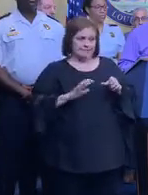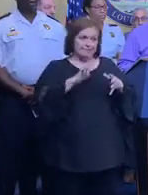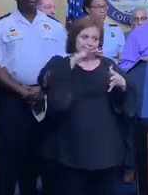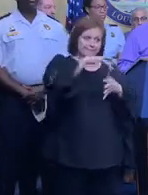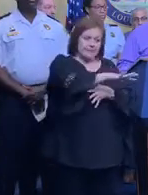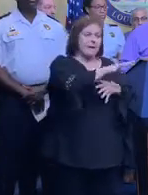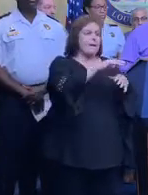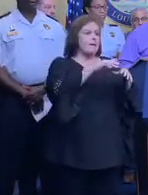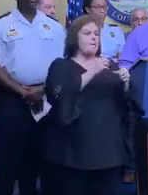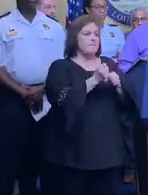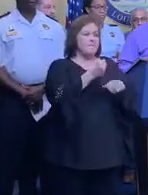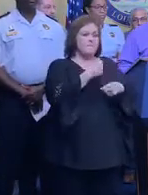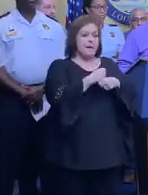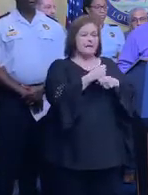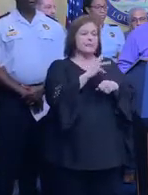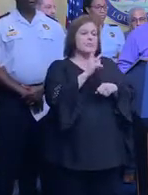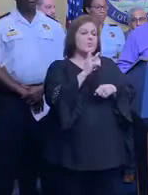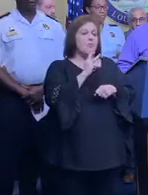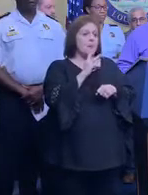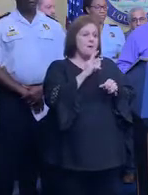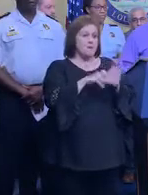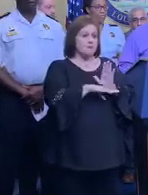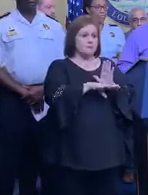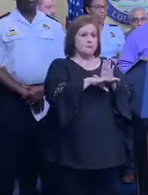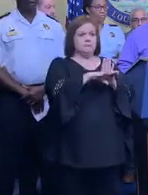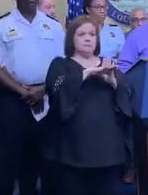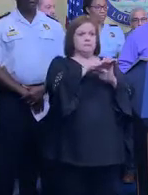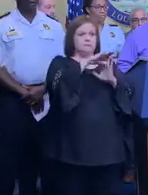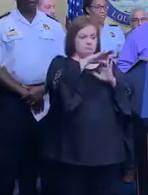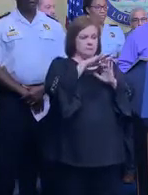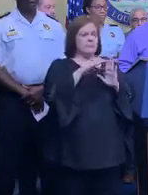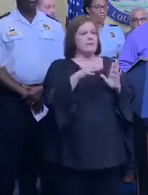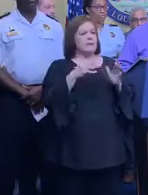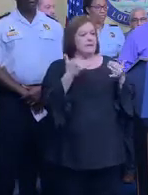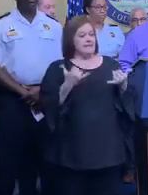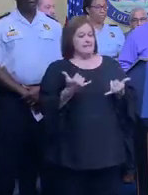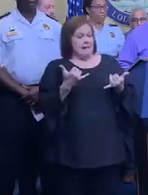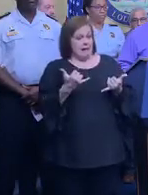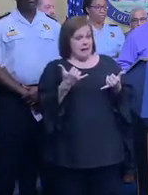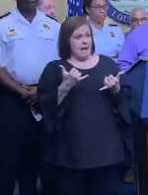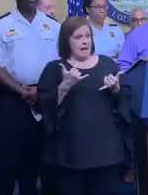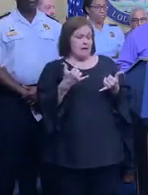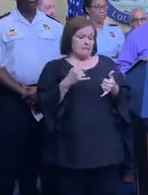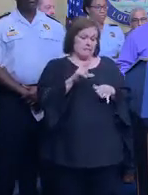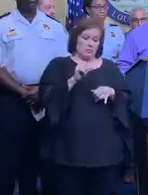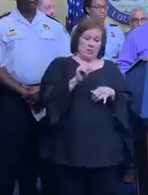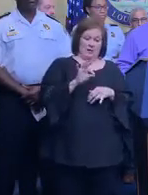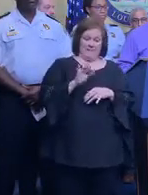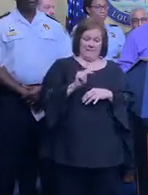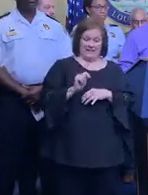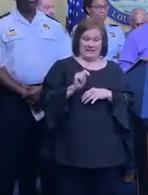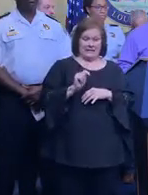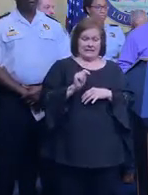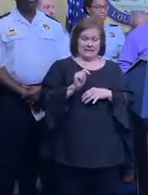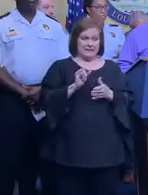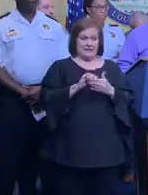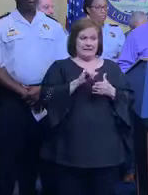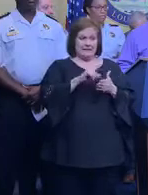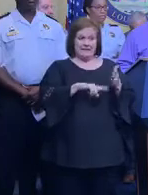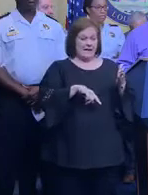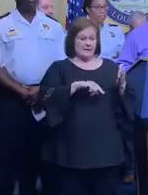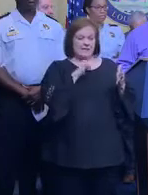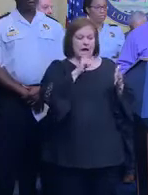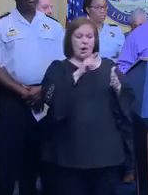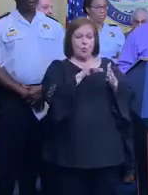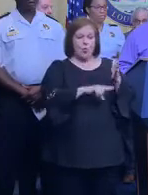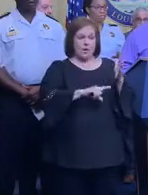the levels of the river that we're sitting at right now. Right now we have the possibility of reaching 20 feet. That is not what we would consider